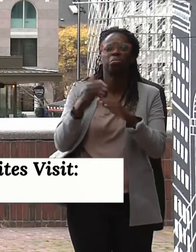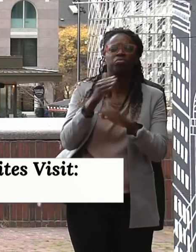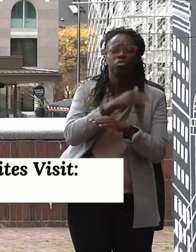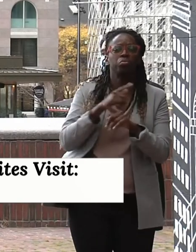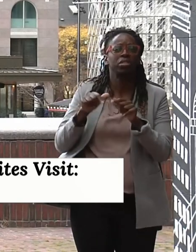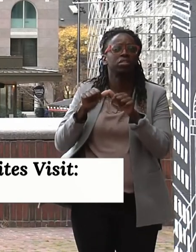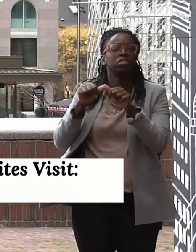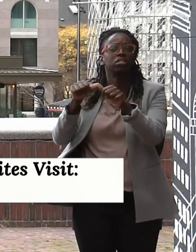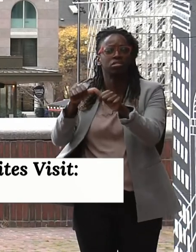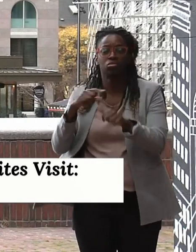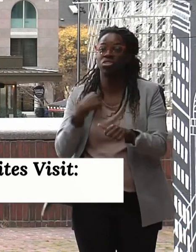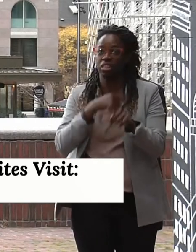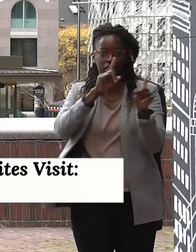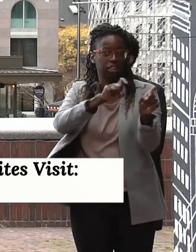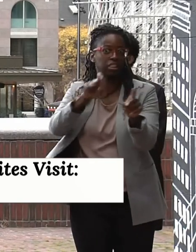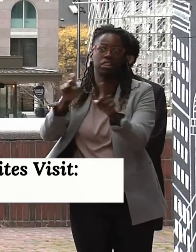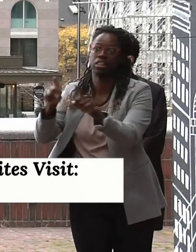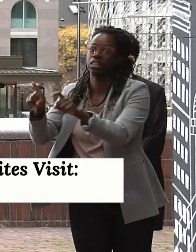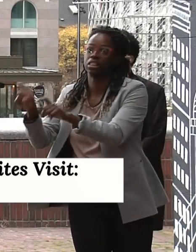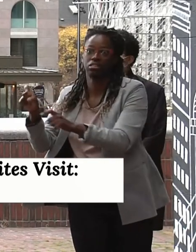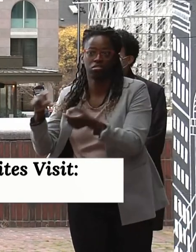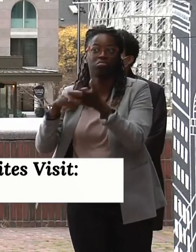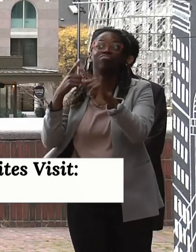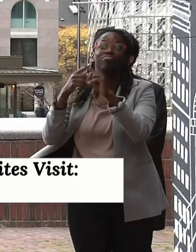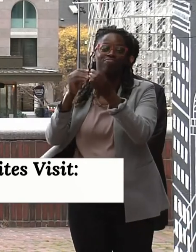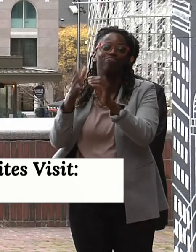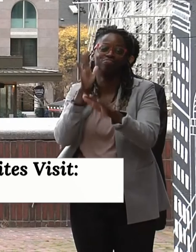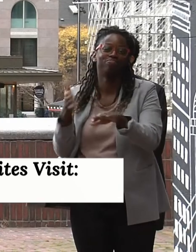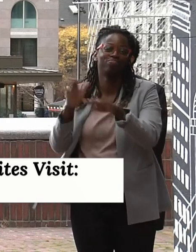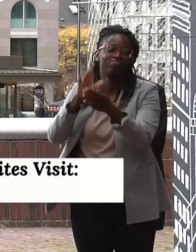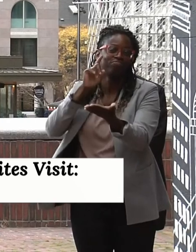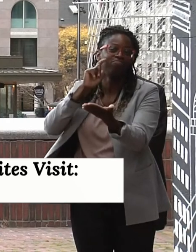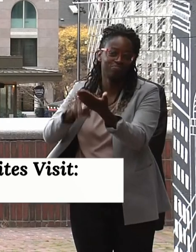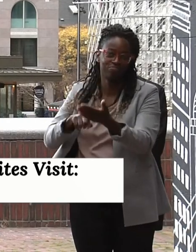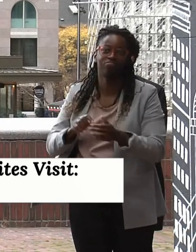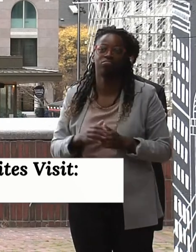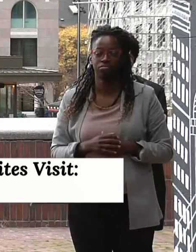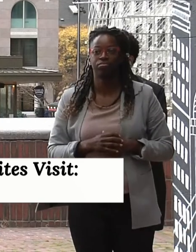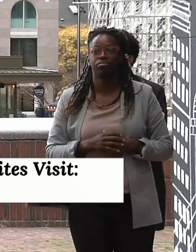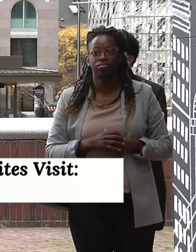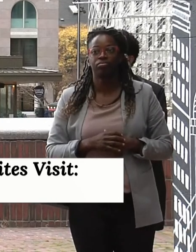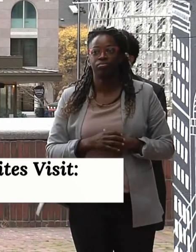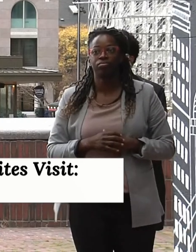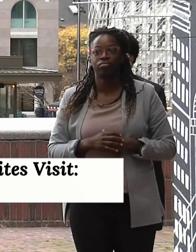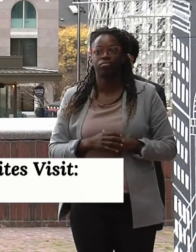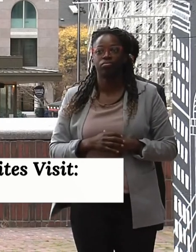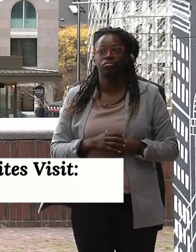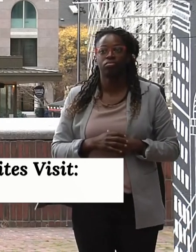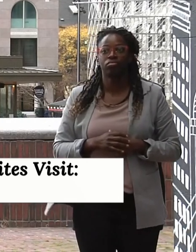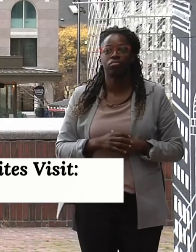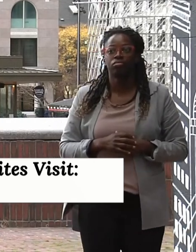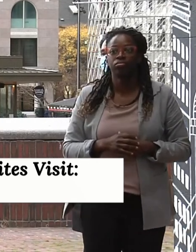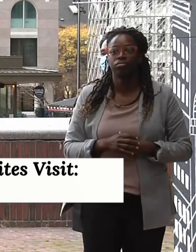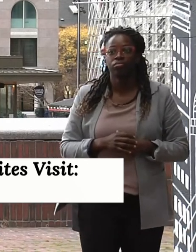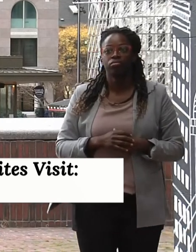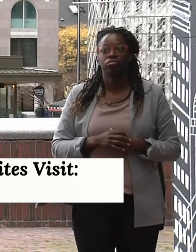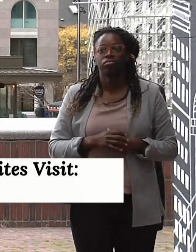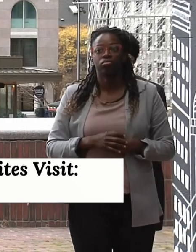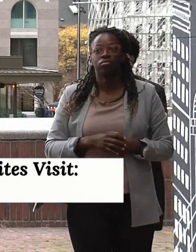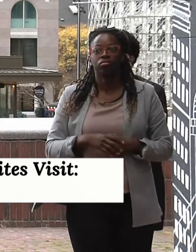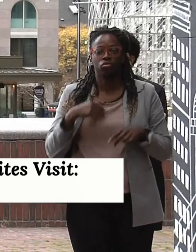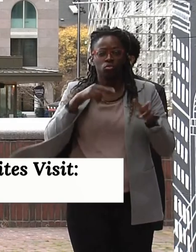but we're looking at the number of new cases per day. The neighborhoods with the highest positive rates in the city remain Dorchester, Mattapan,